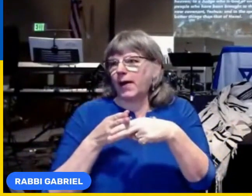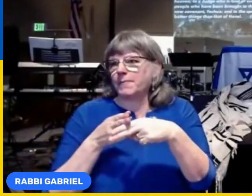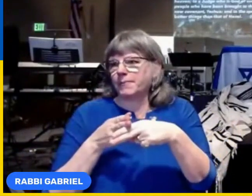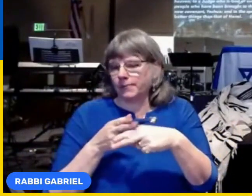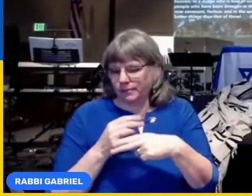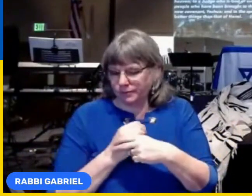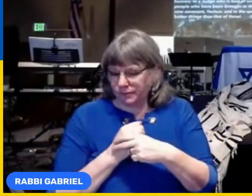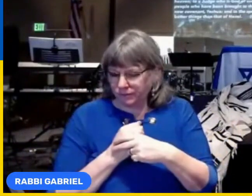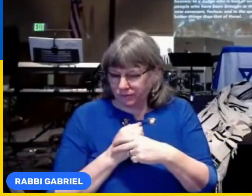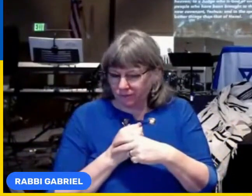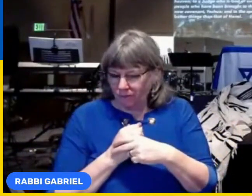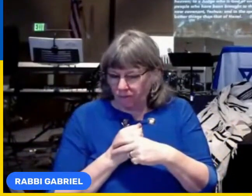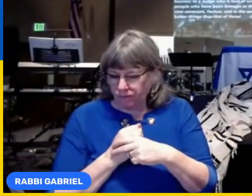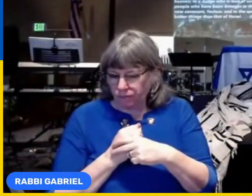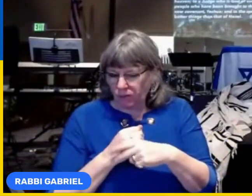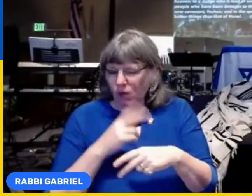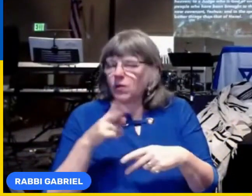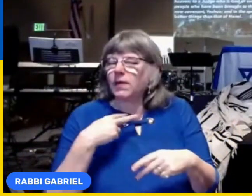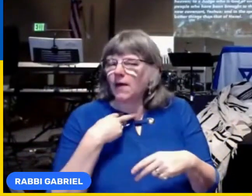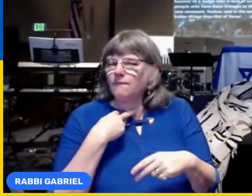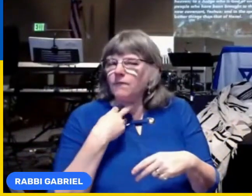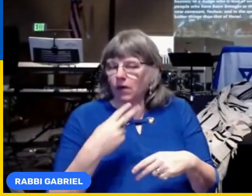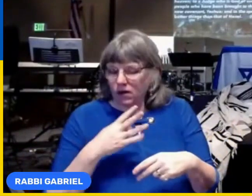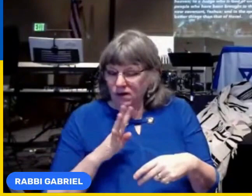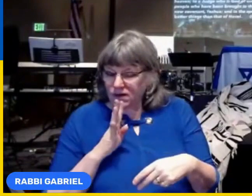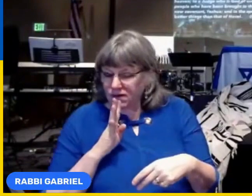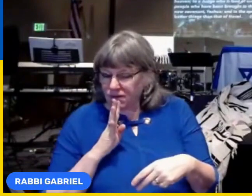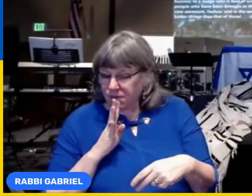when it calls our name.